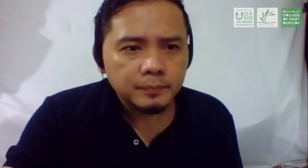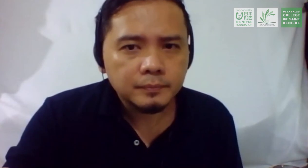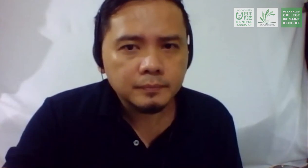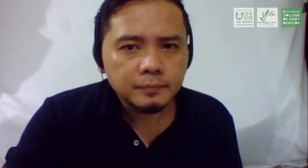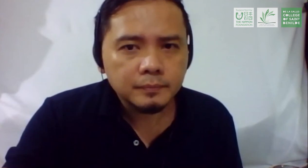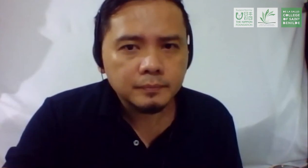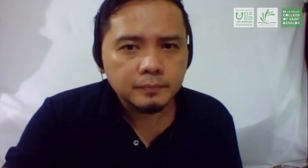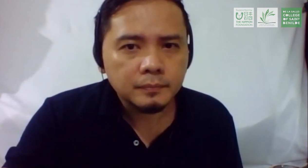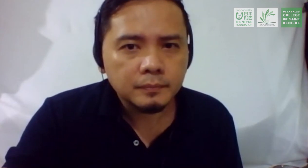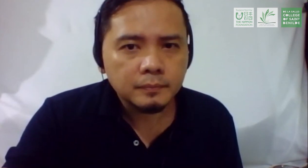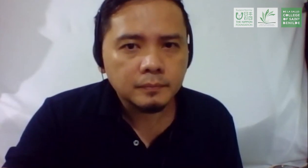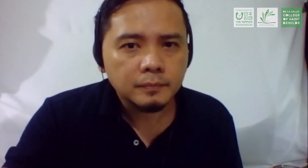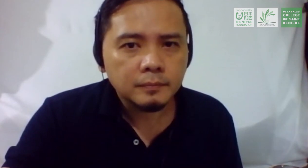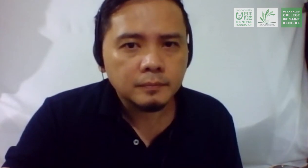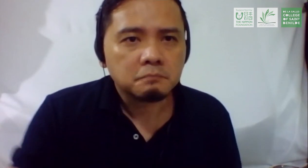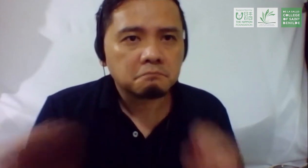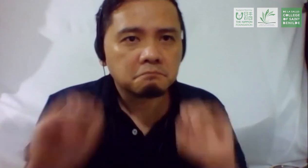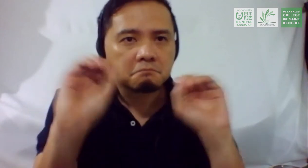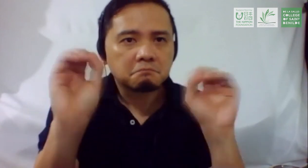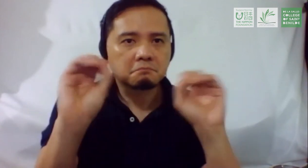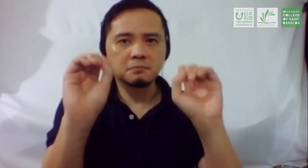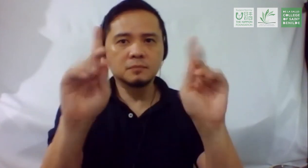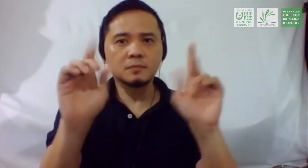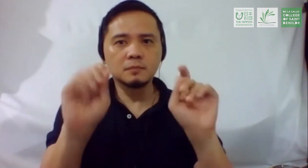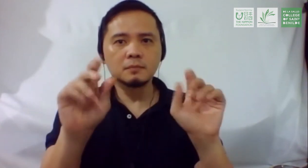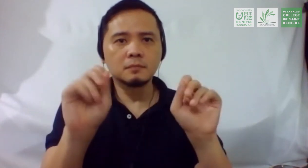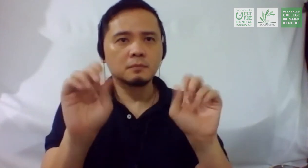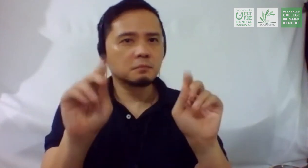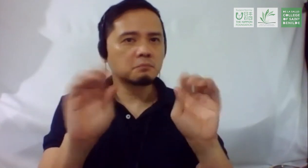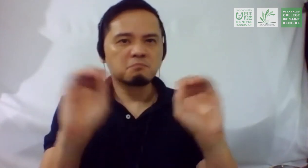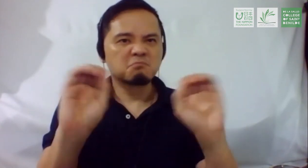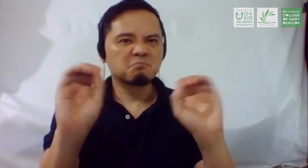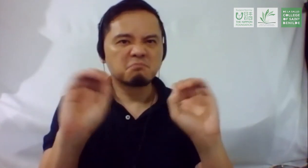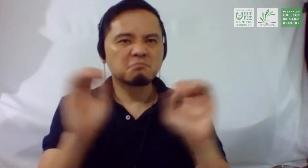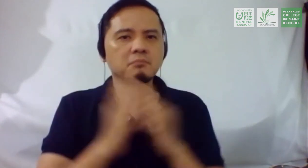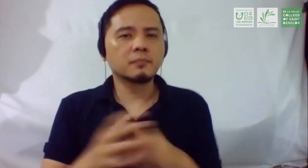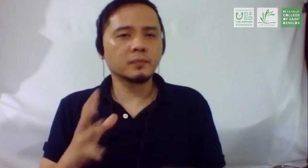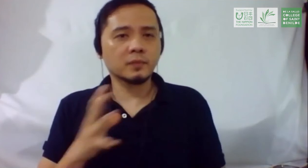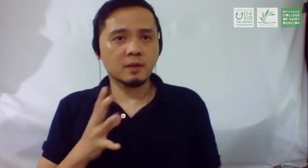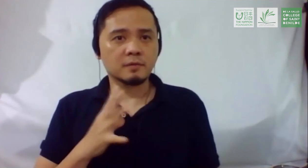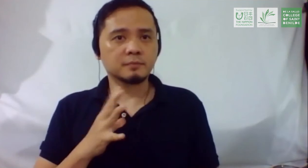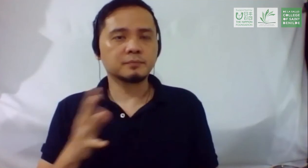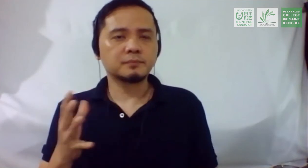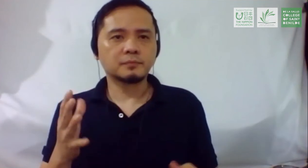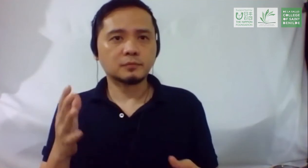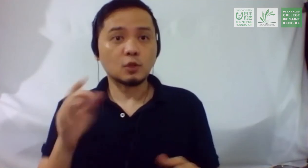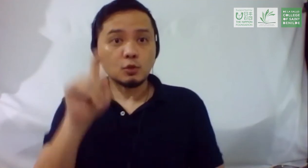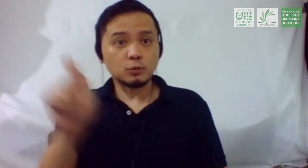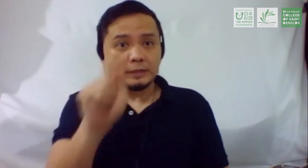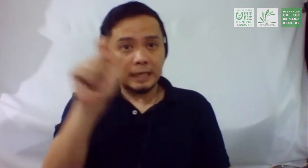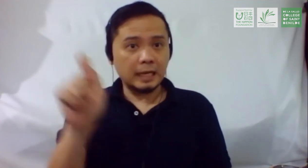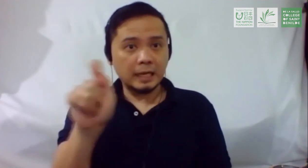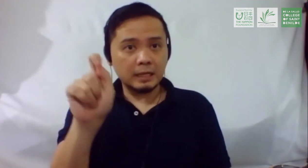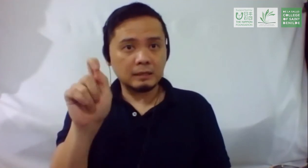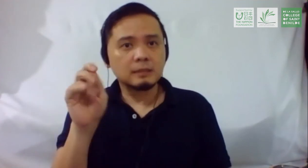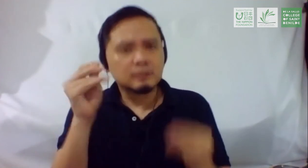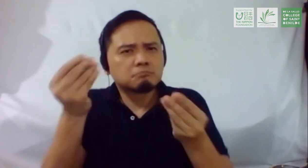Or maybe not. Okay, so you tell me where you want to start on Tuesday. We can start with lesson 4